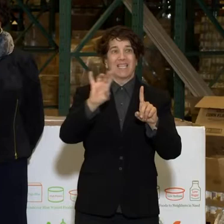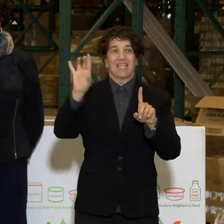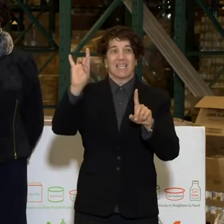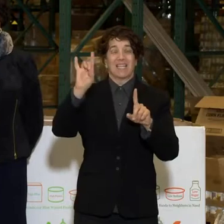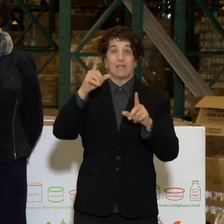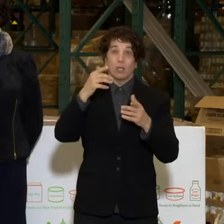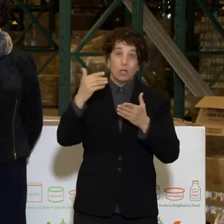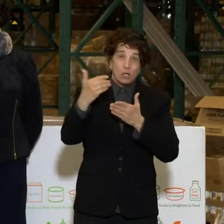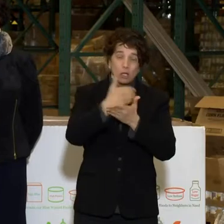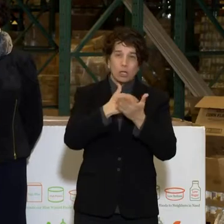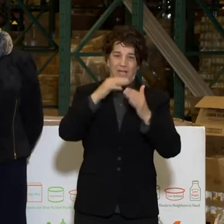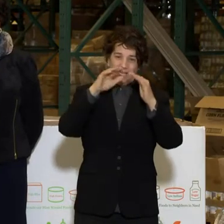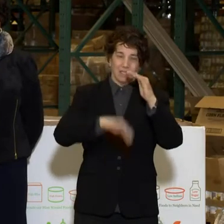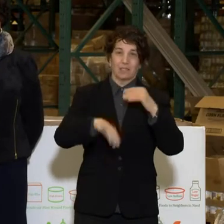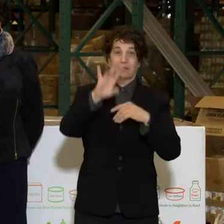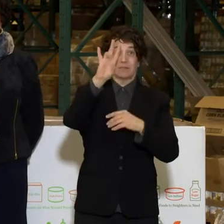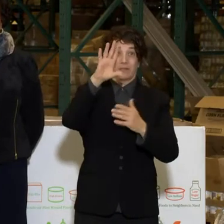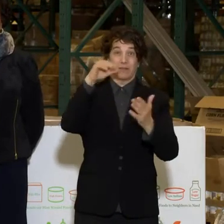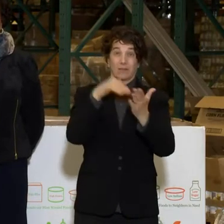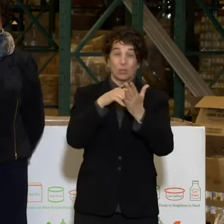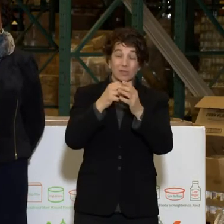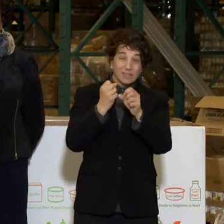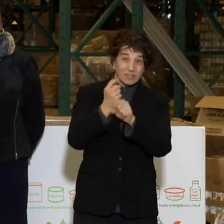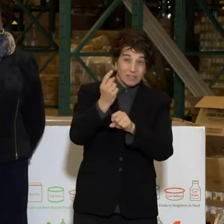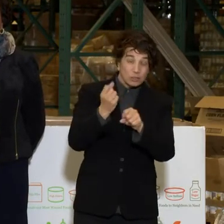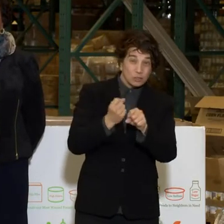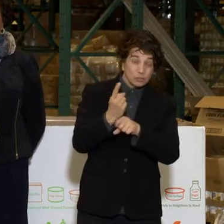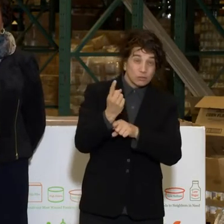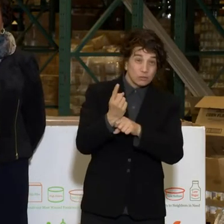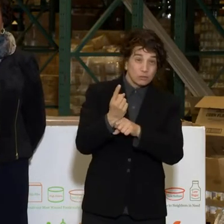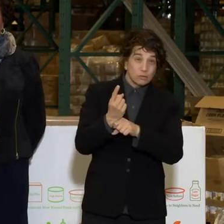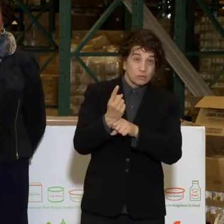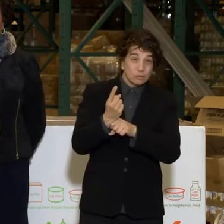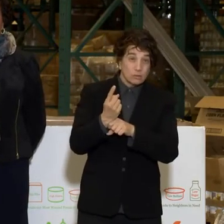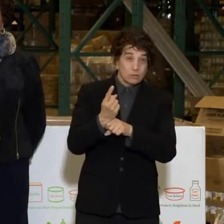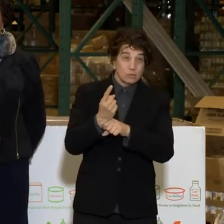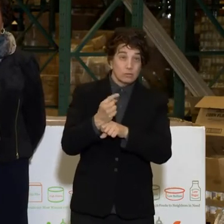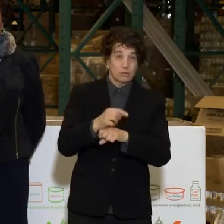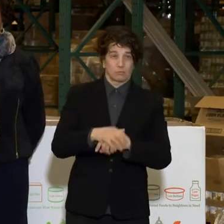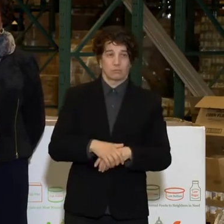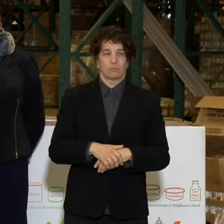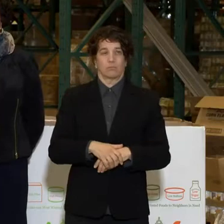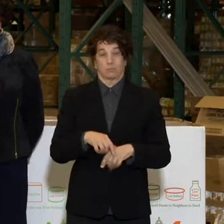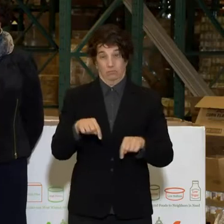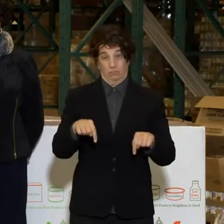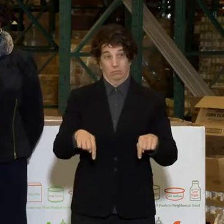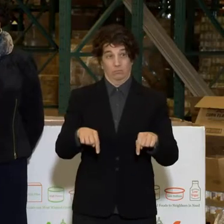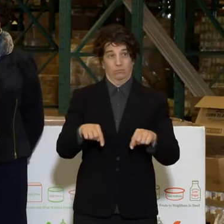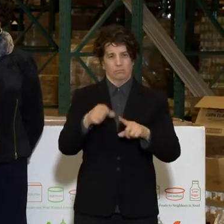entire region impacted more than any part of the country, are feeling the effects